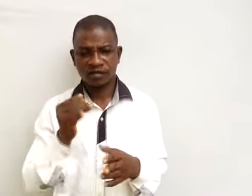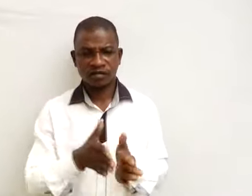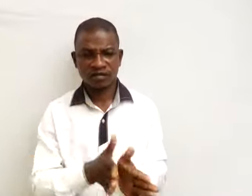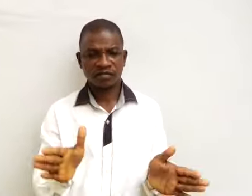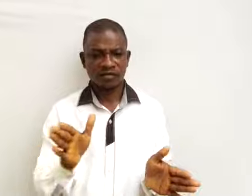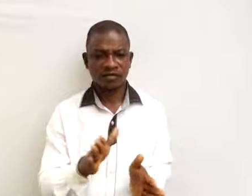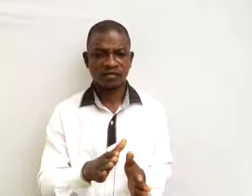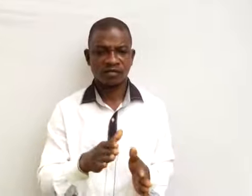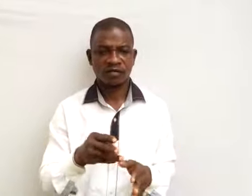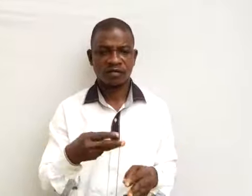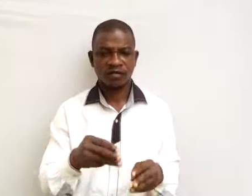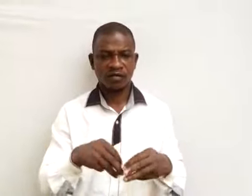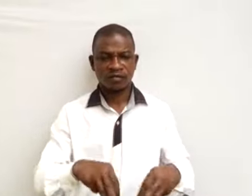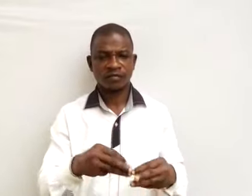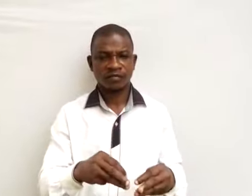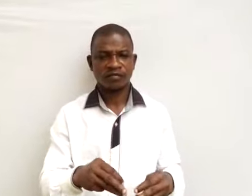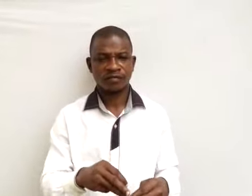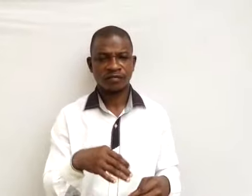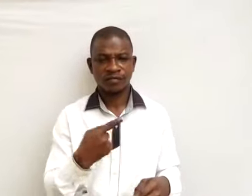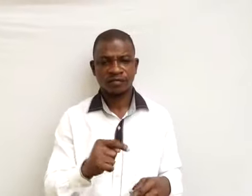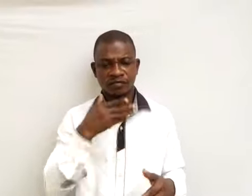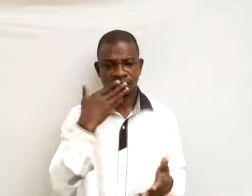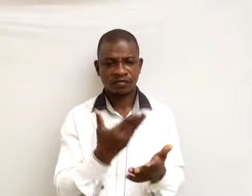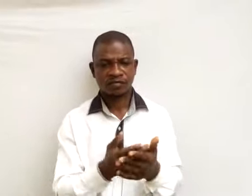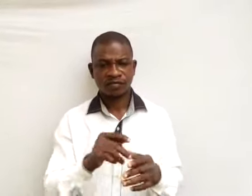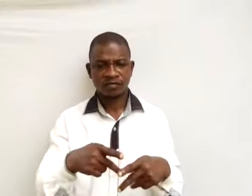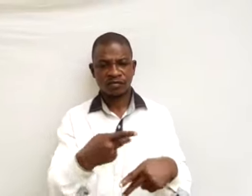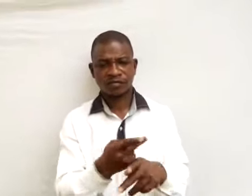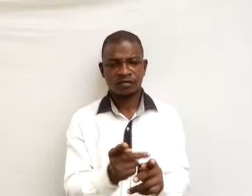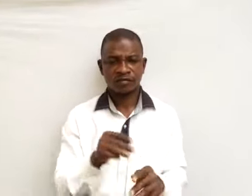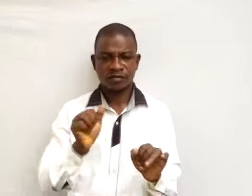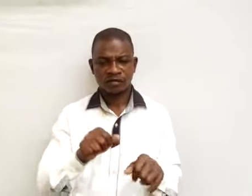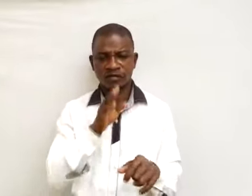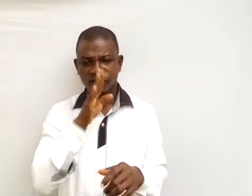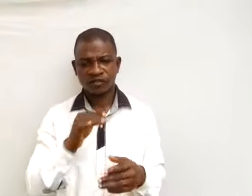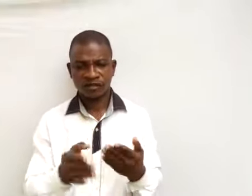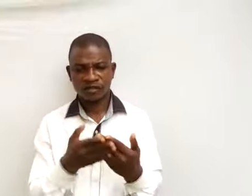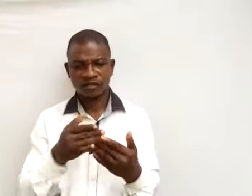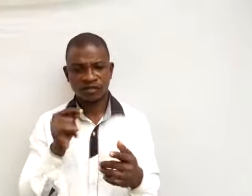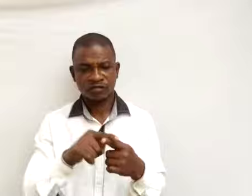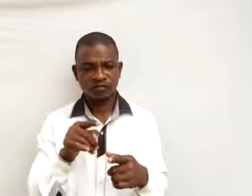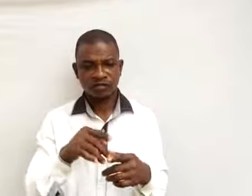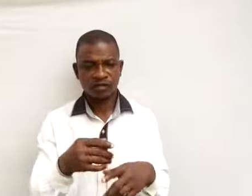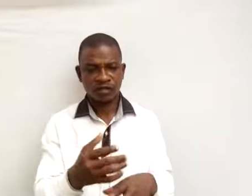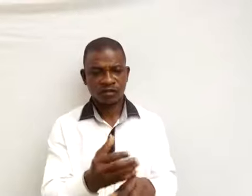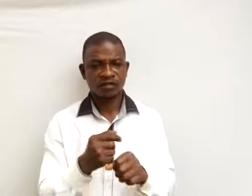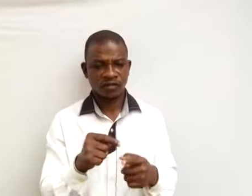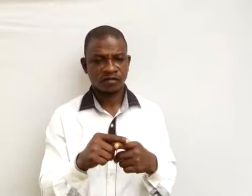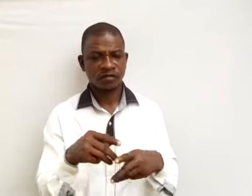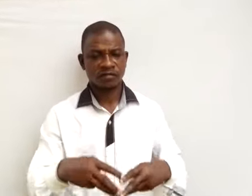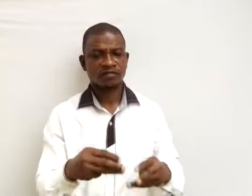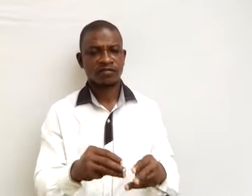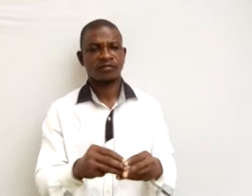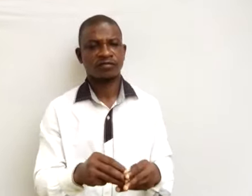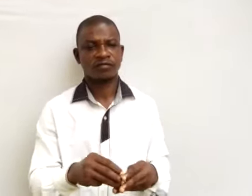available market. The goods produced can easily be brought to the market and